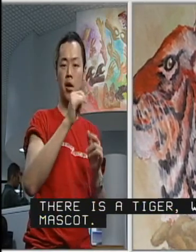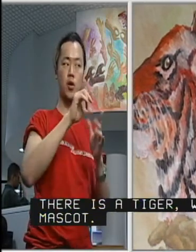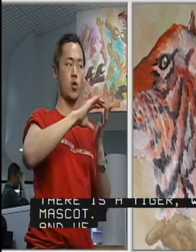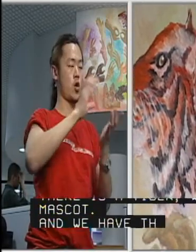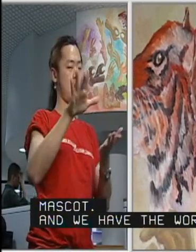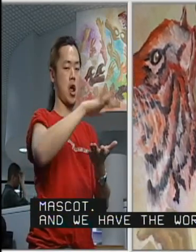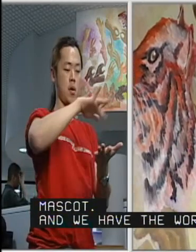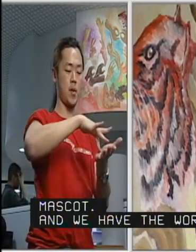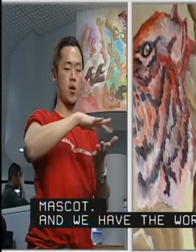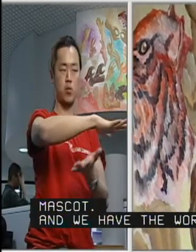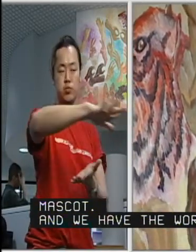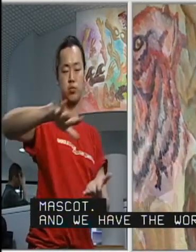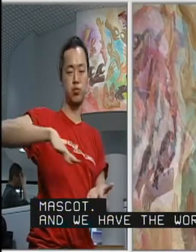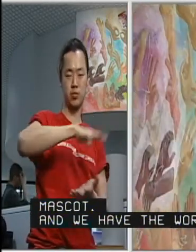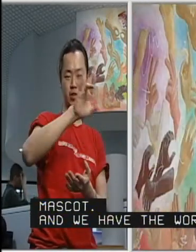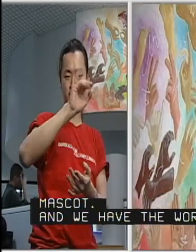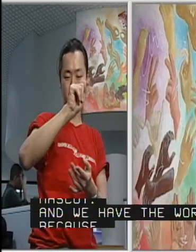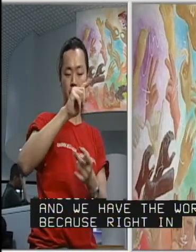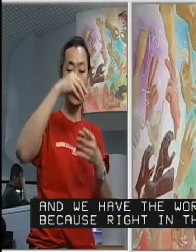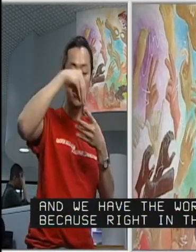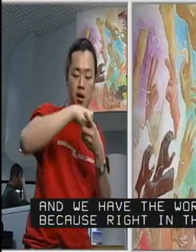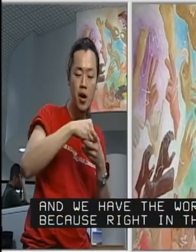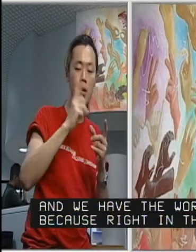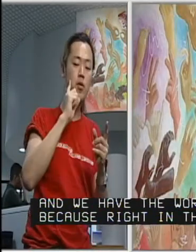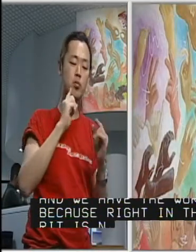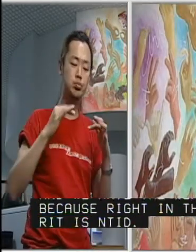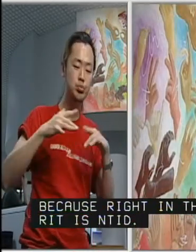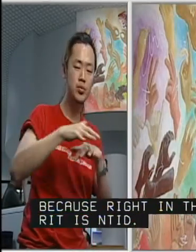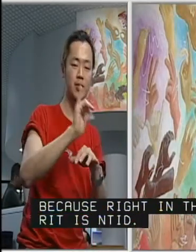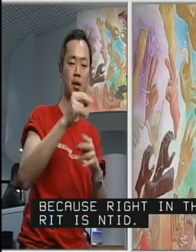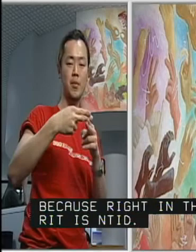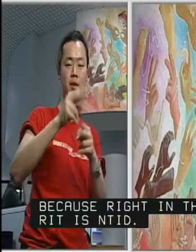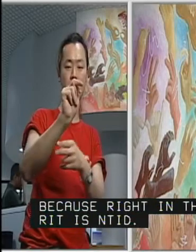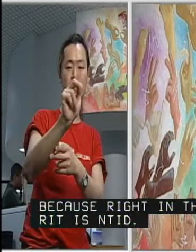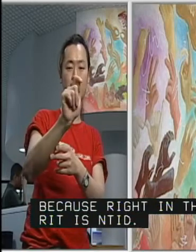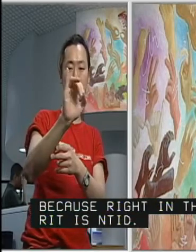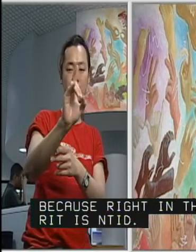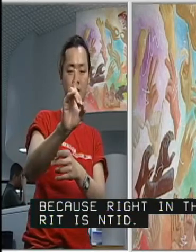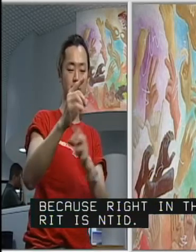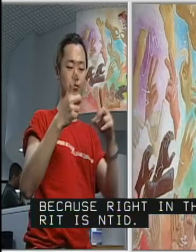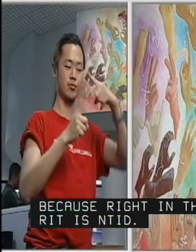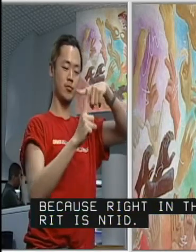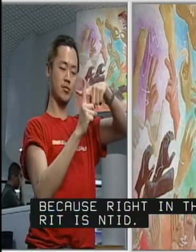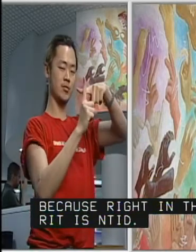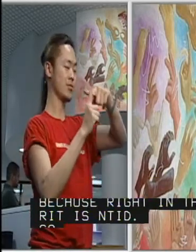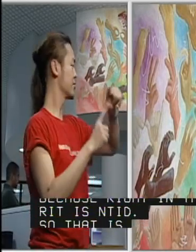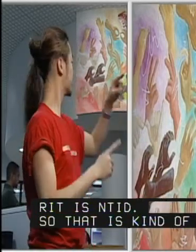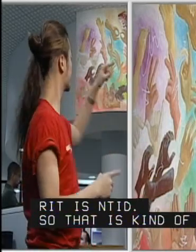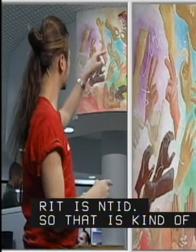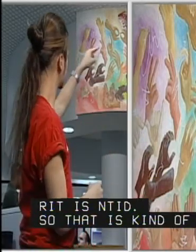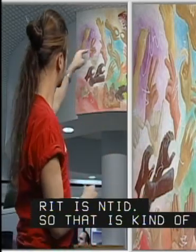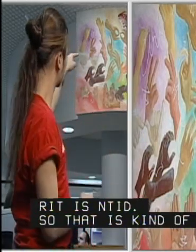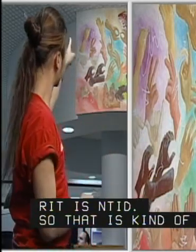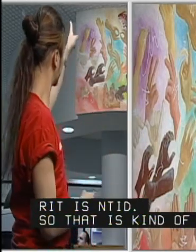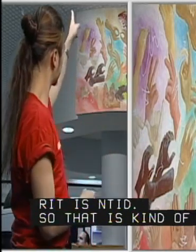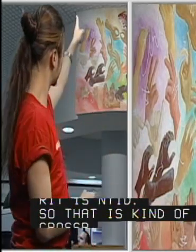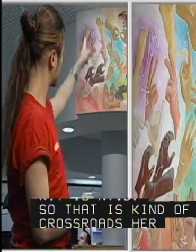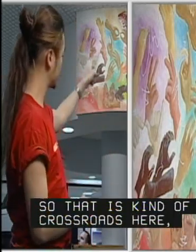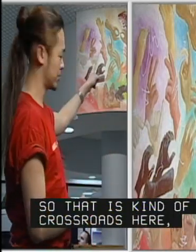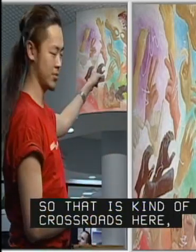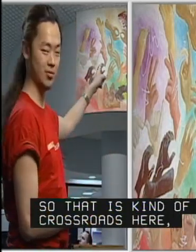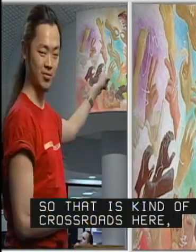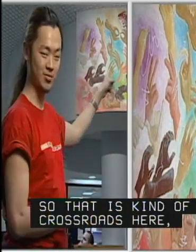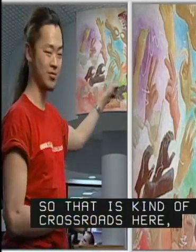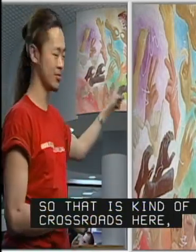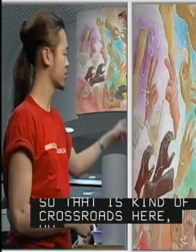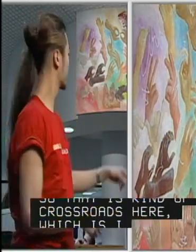And we have the words RIT because right in the middle of RIT is NTID. So that's kind of at the